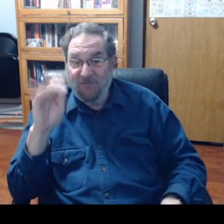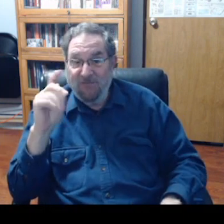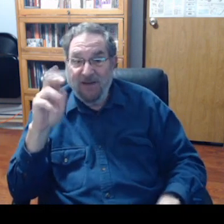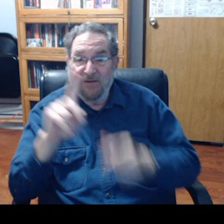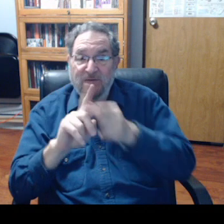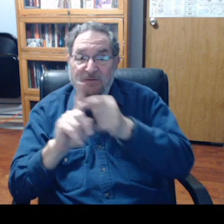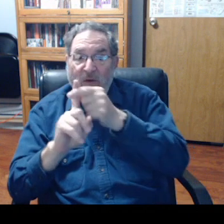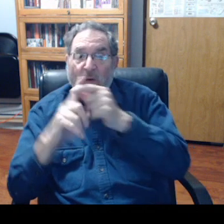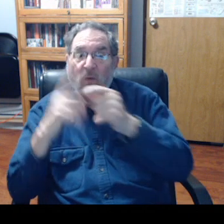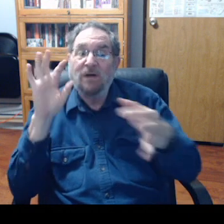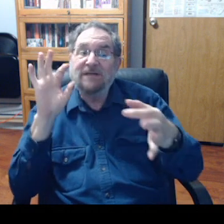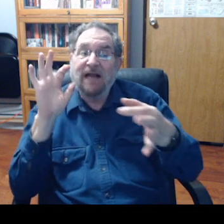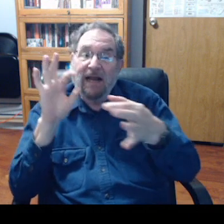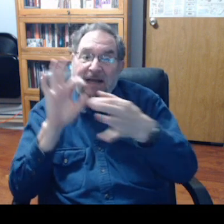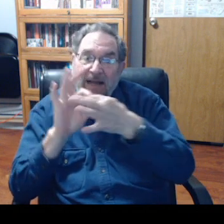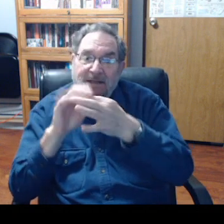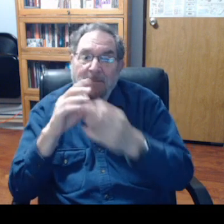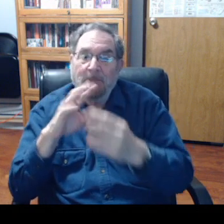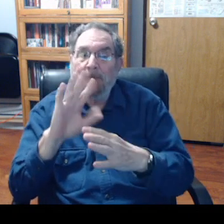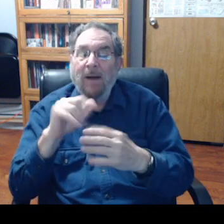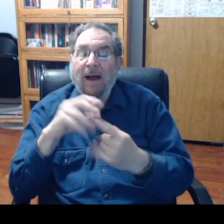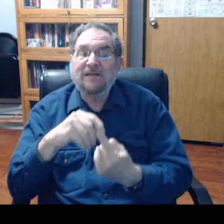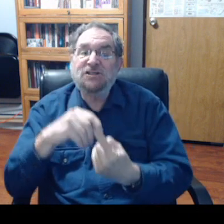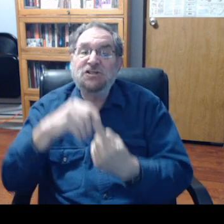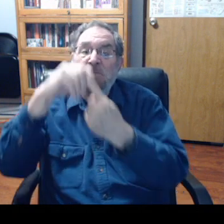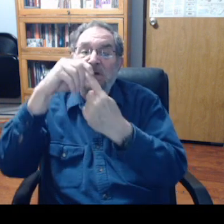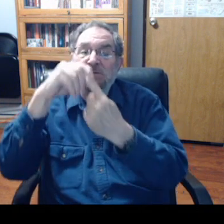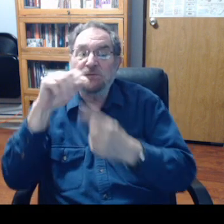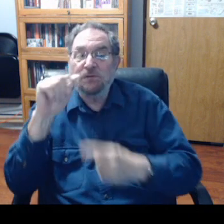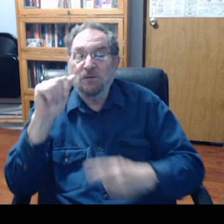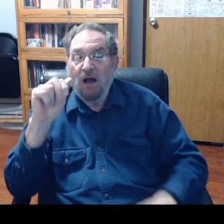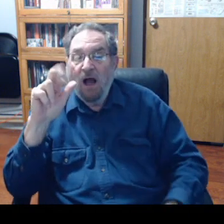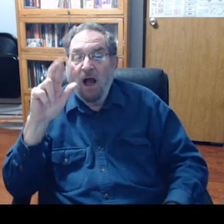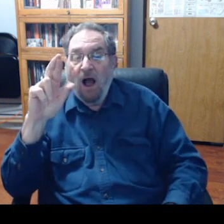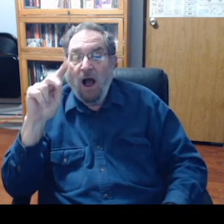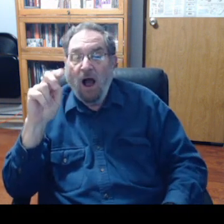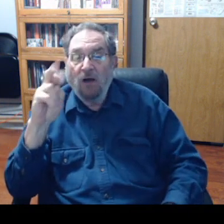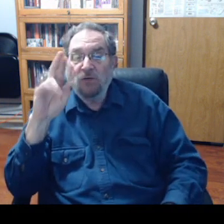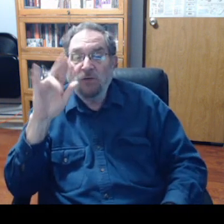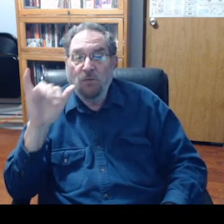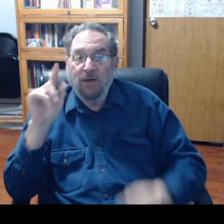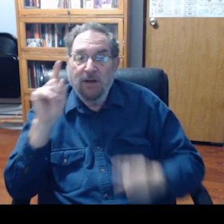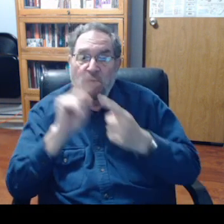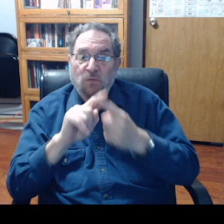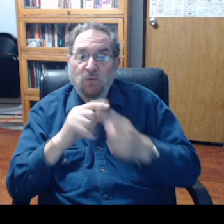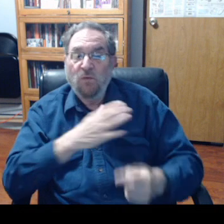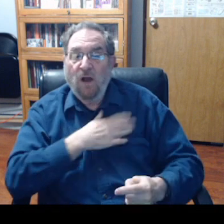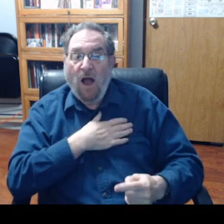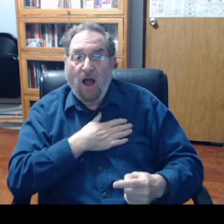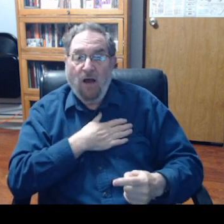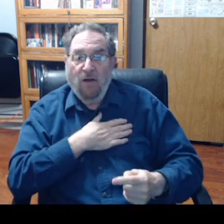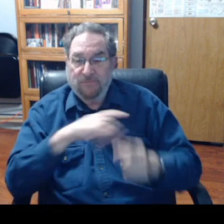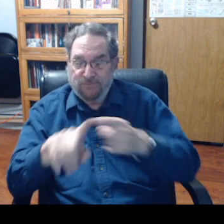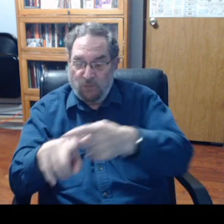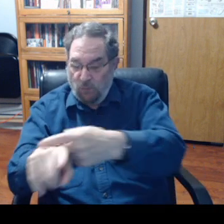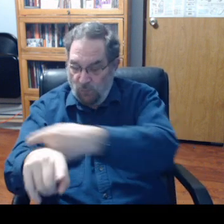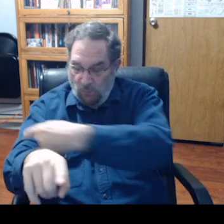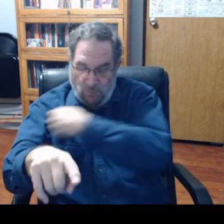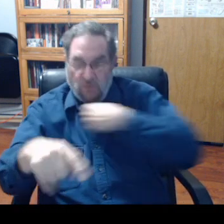index finger was connected by a special artery